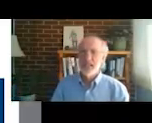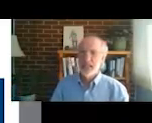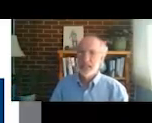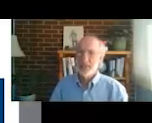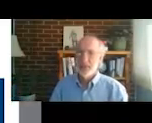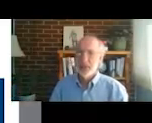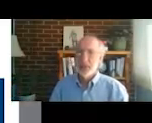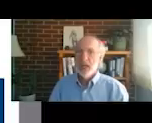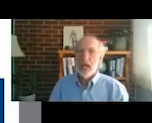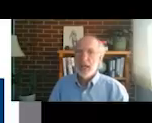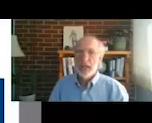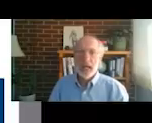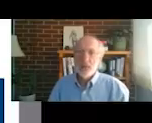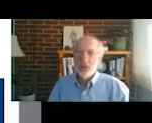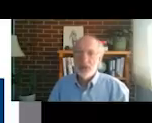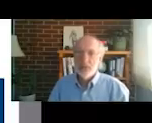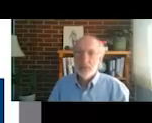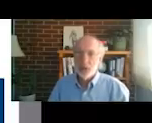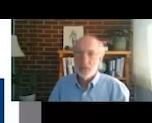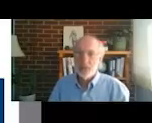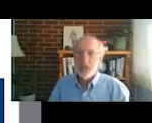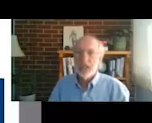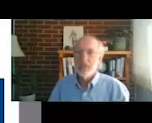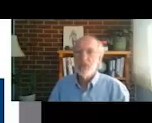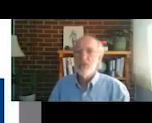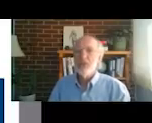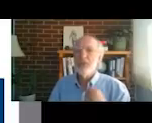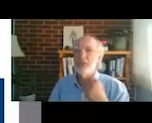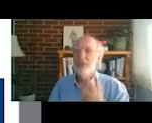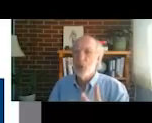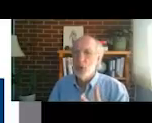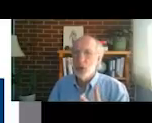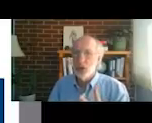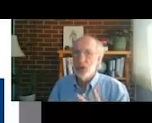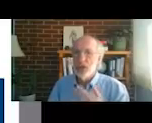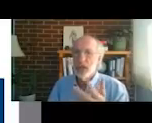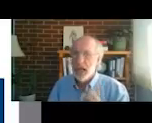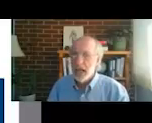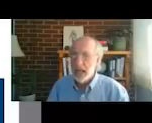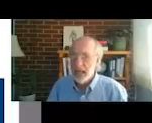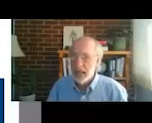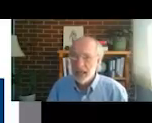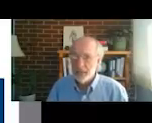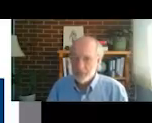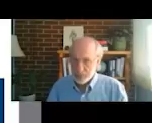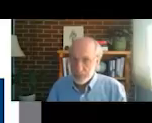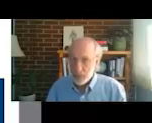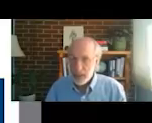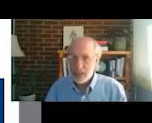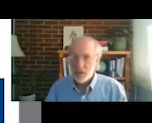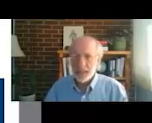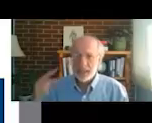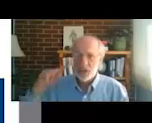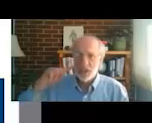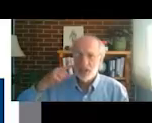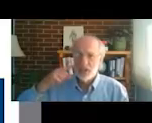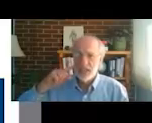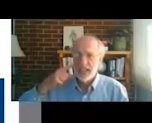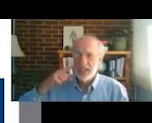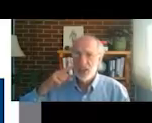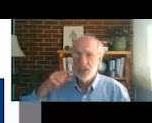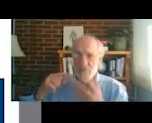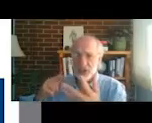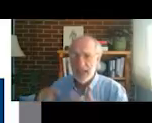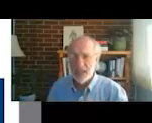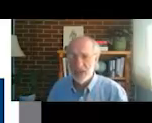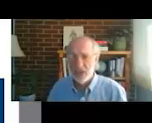candy. I will do that multiple times before I expect the child to do